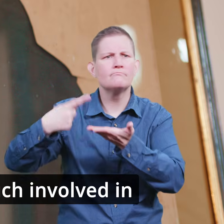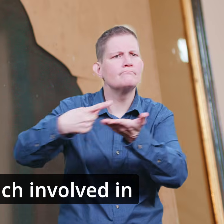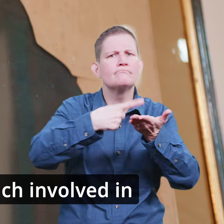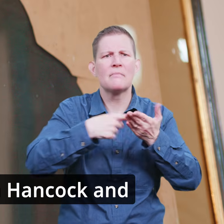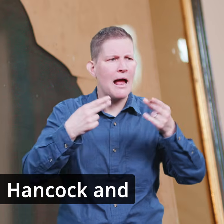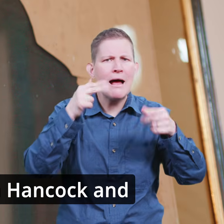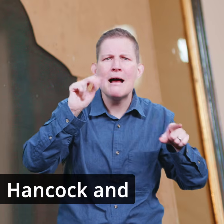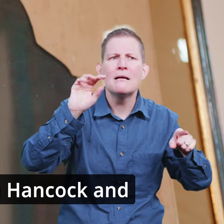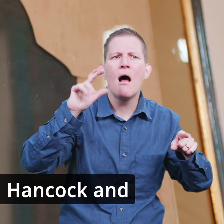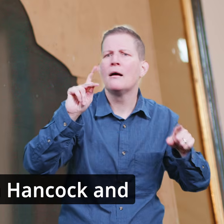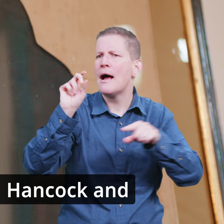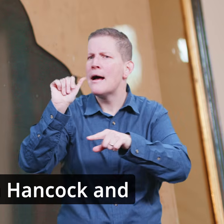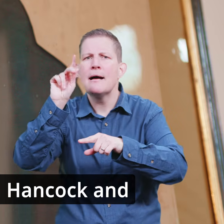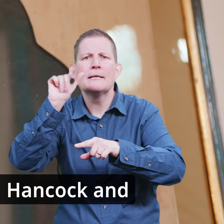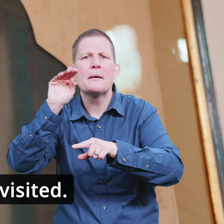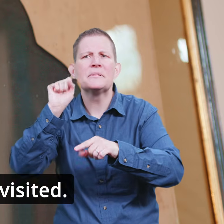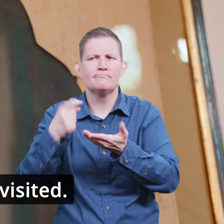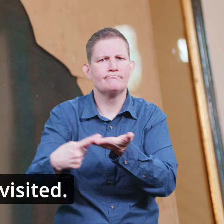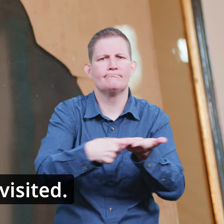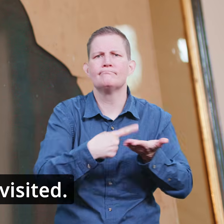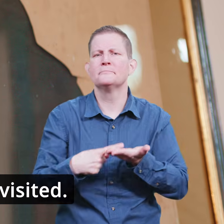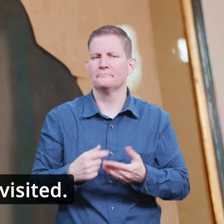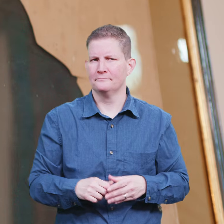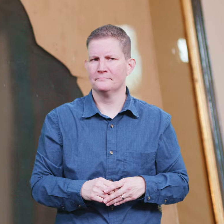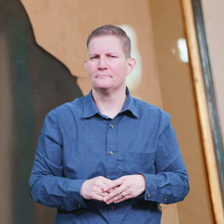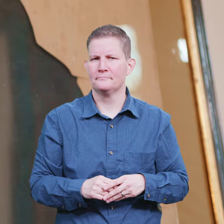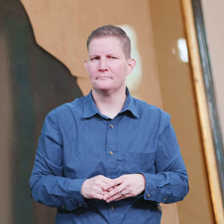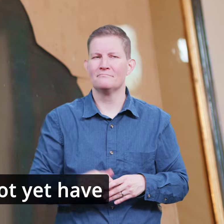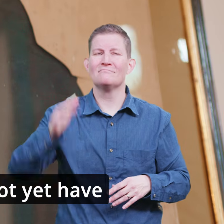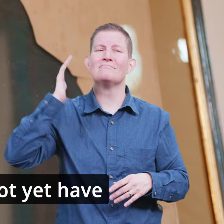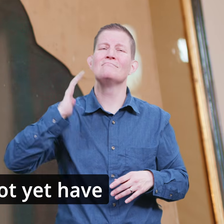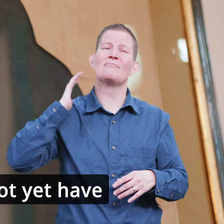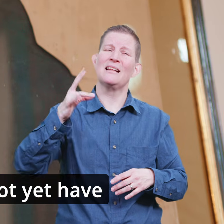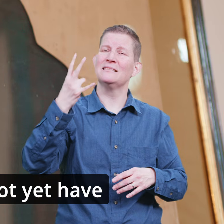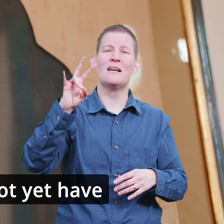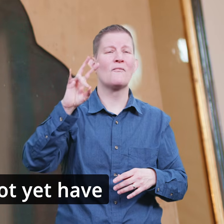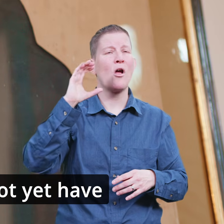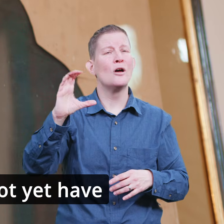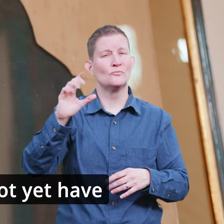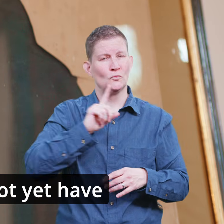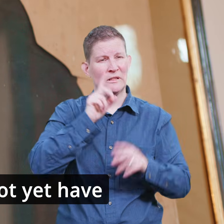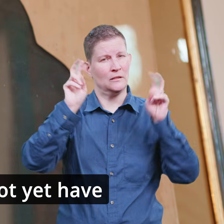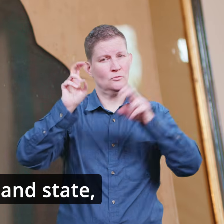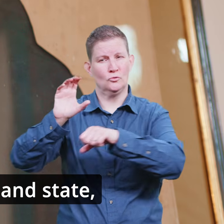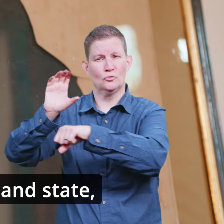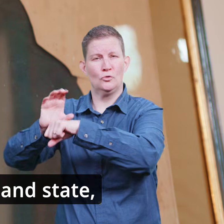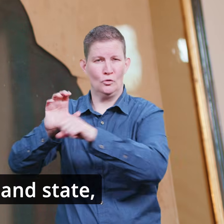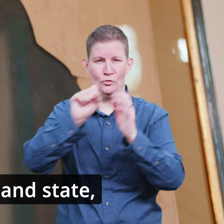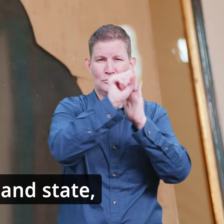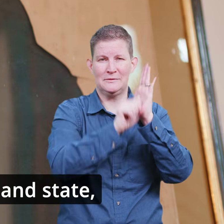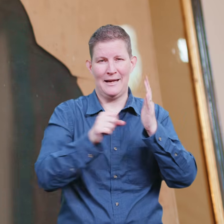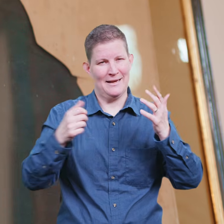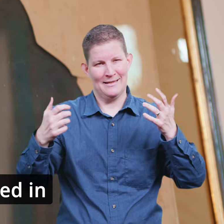much involved in political discussions with Hancock and Adams while they visited. In the 1700s, we did not yet have separation